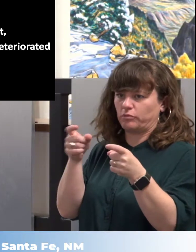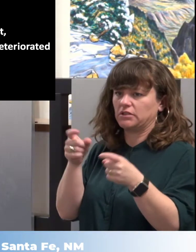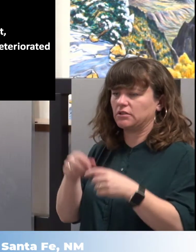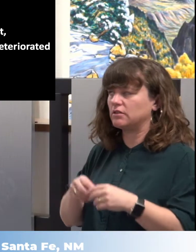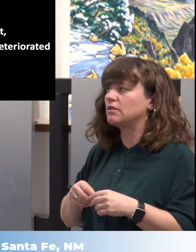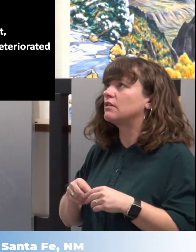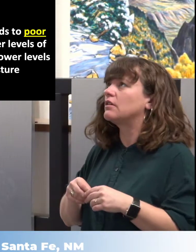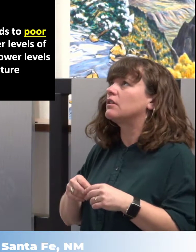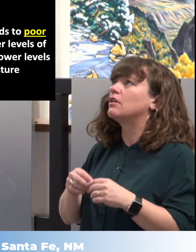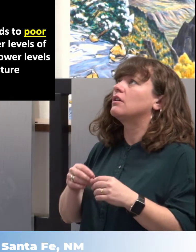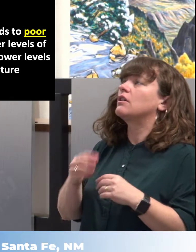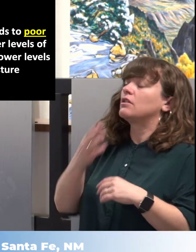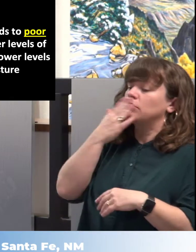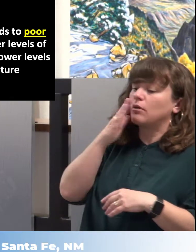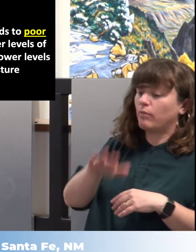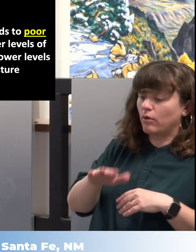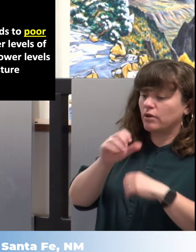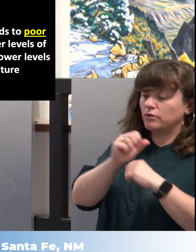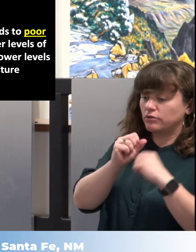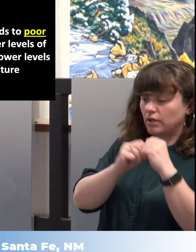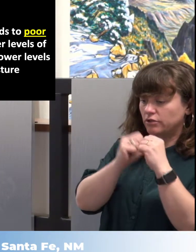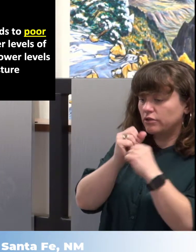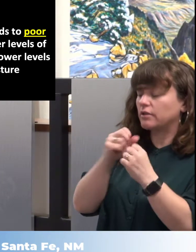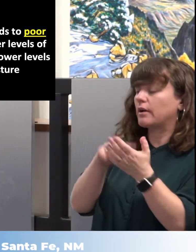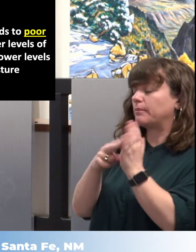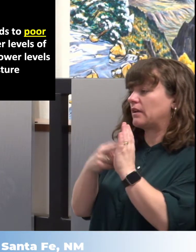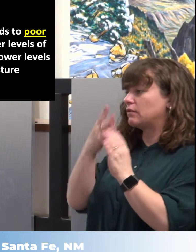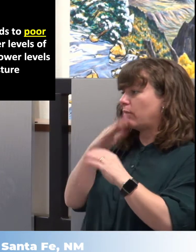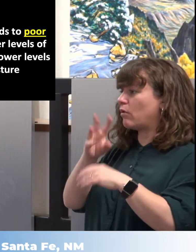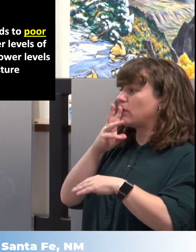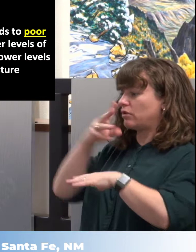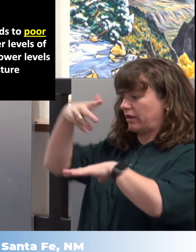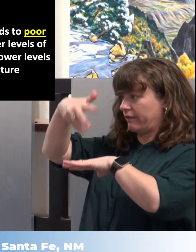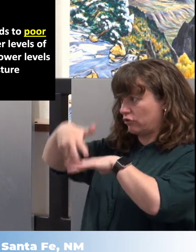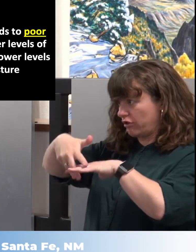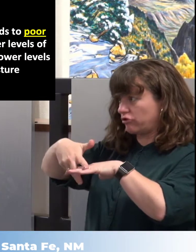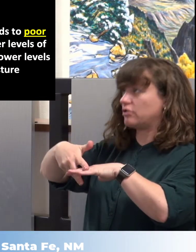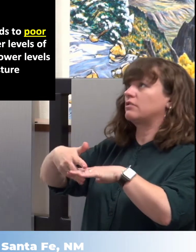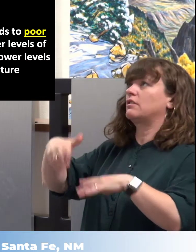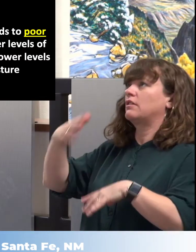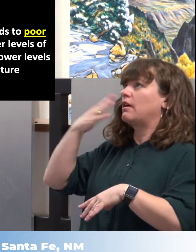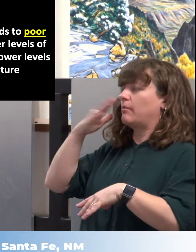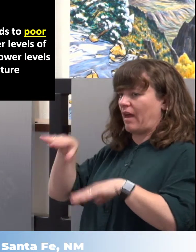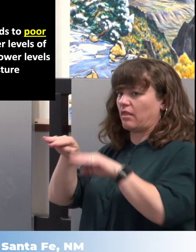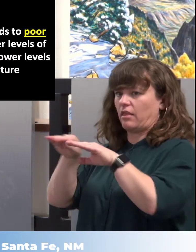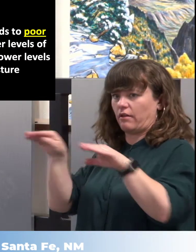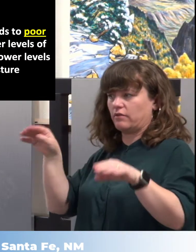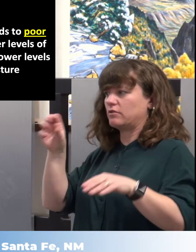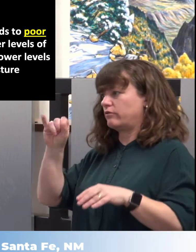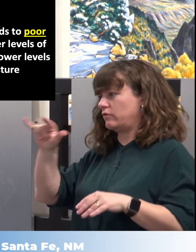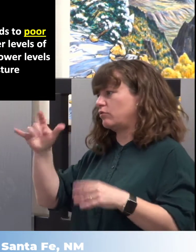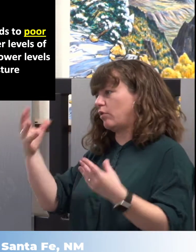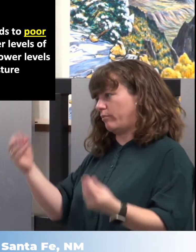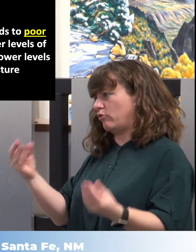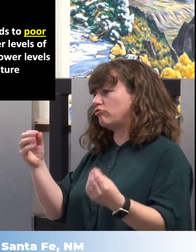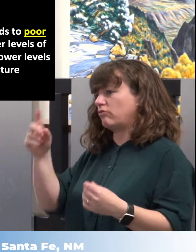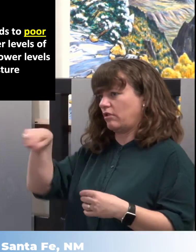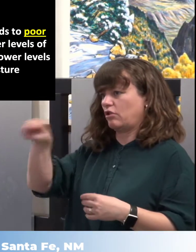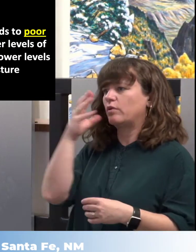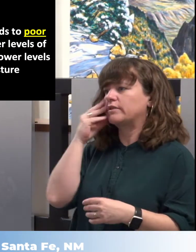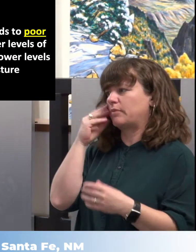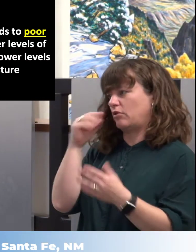poor structure, have poor infiltration, high levels of evaporation and lower levels of soil moisture, all of which you experience in this state. And